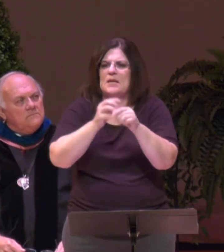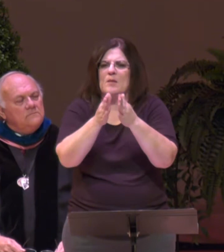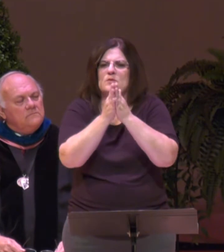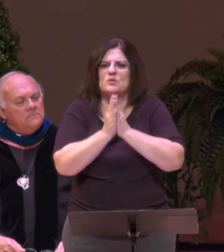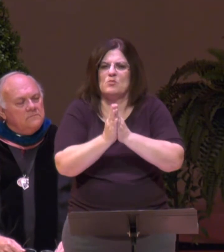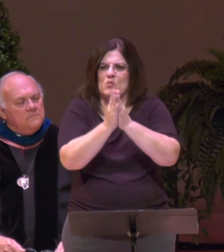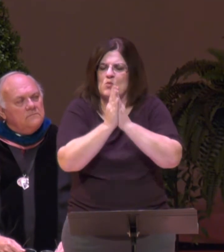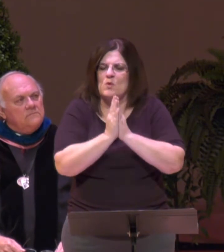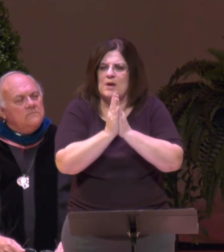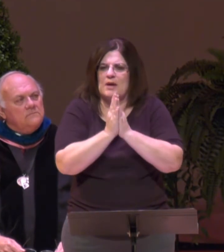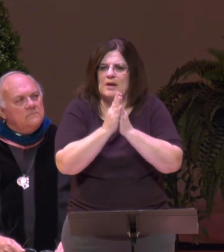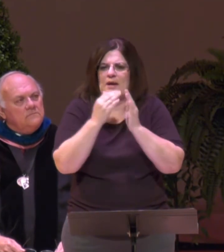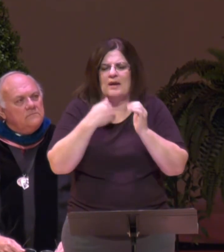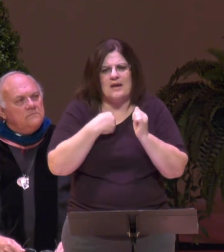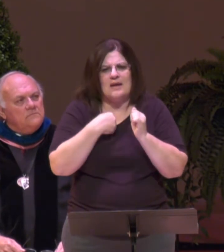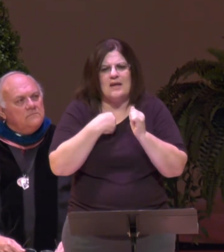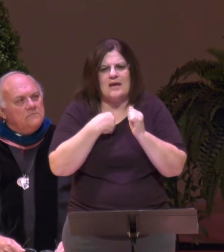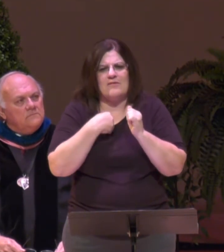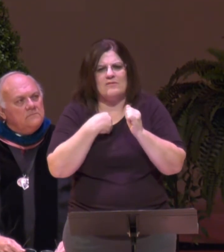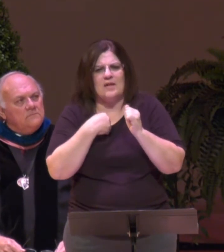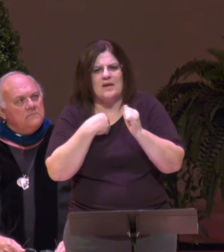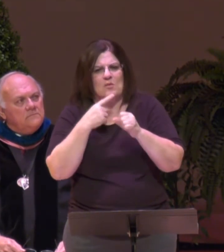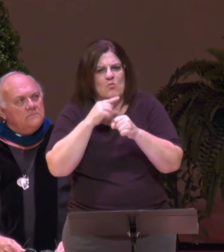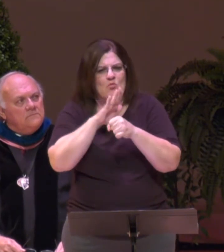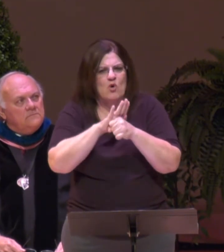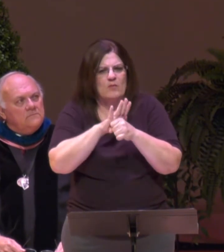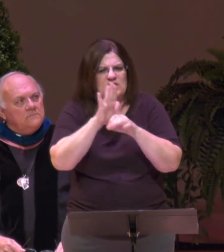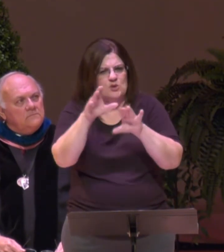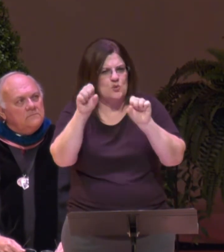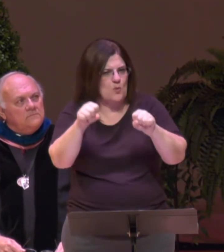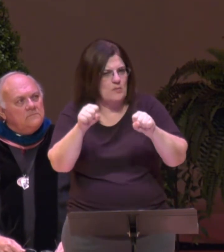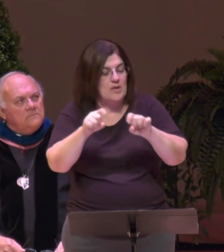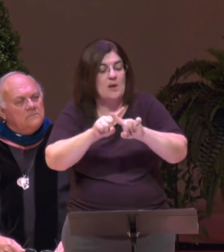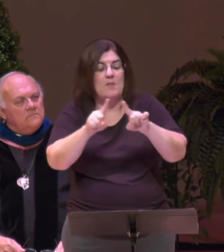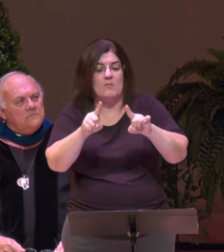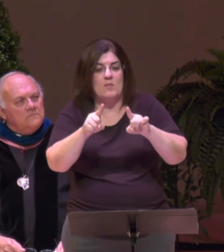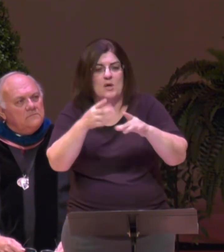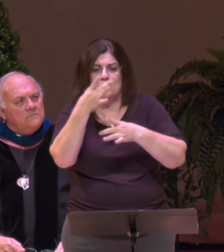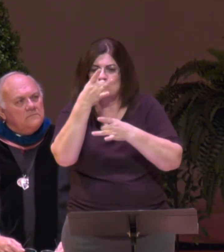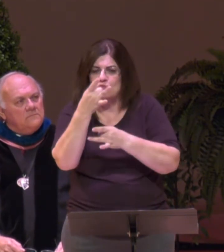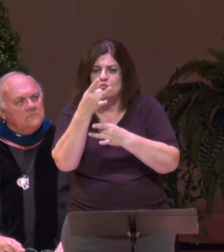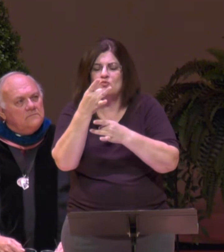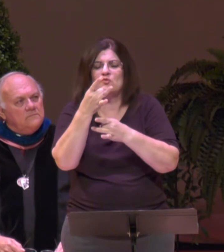your abilities, but trust in God to guide your decisions.